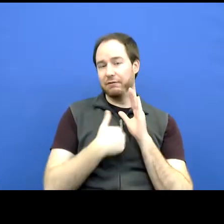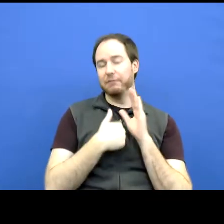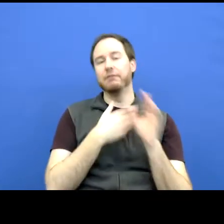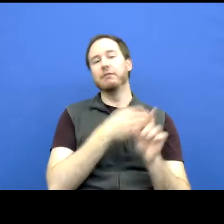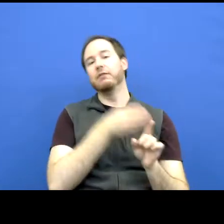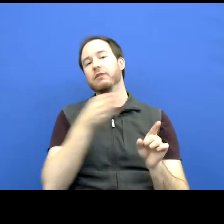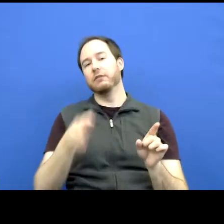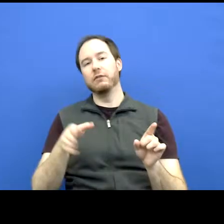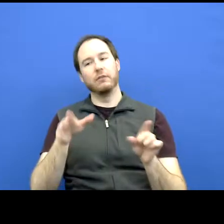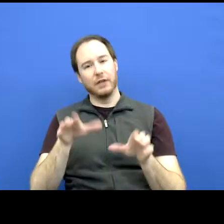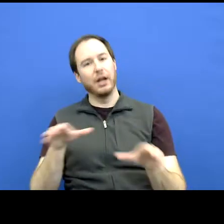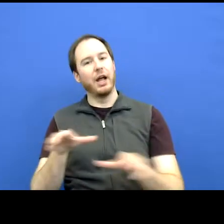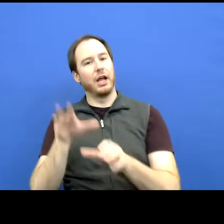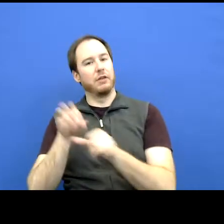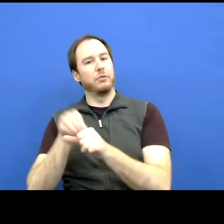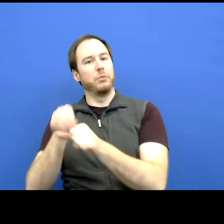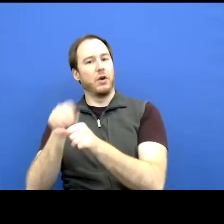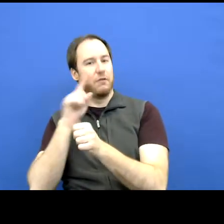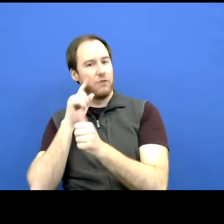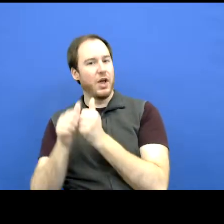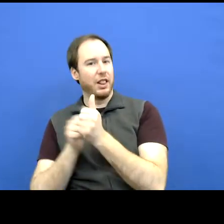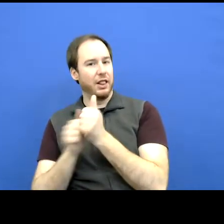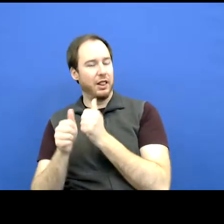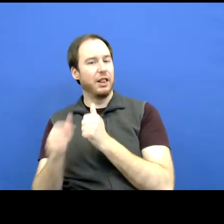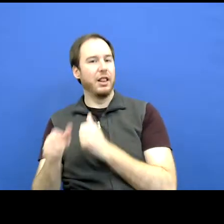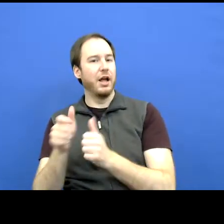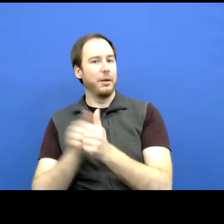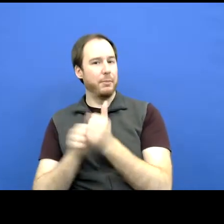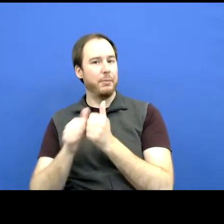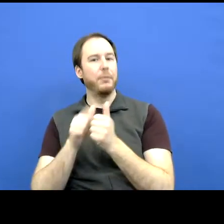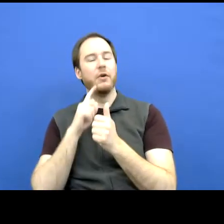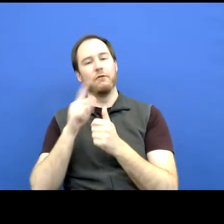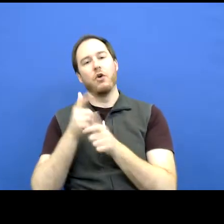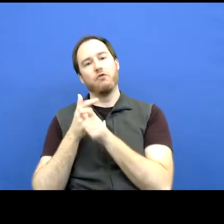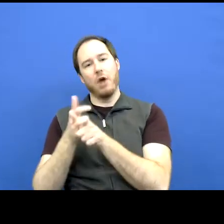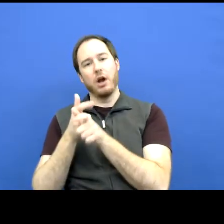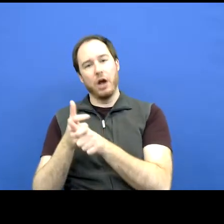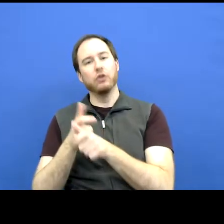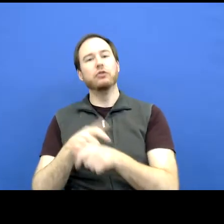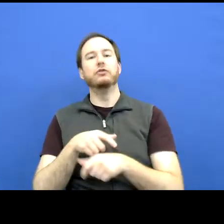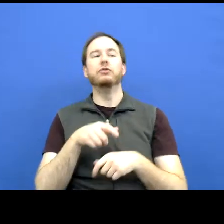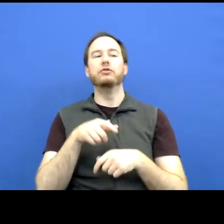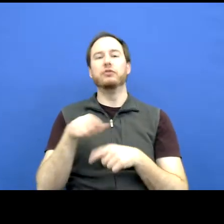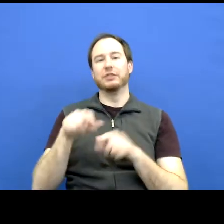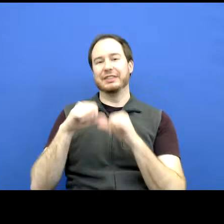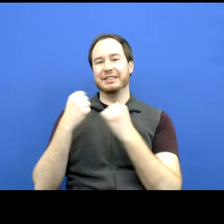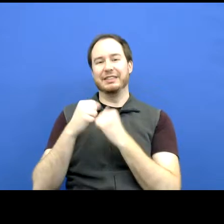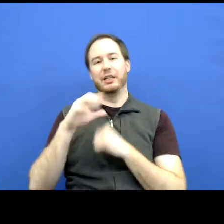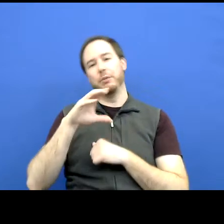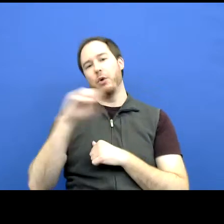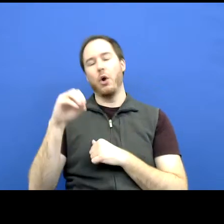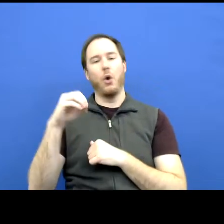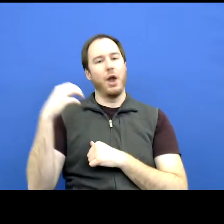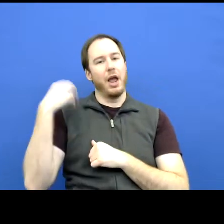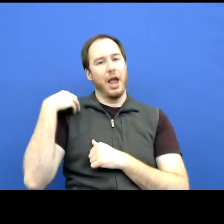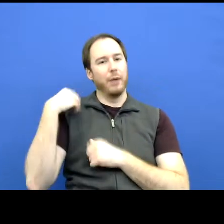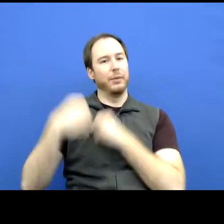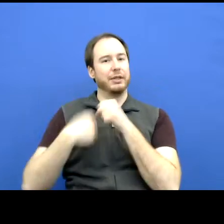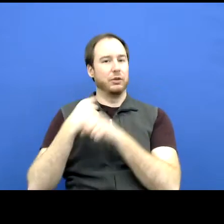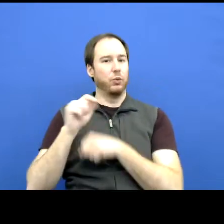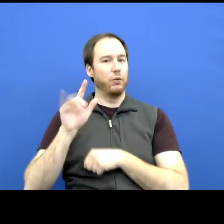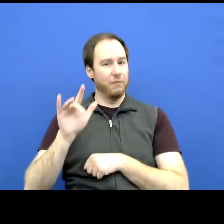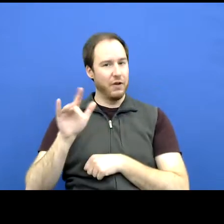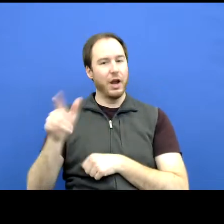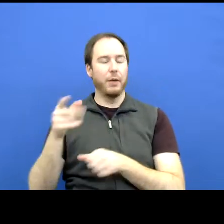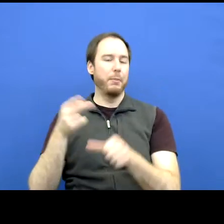has been an active participant in athletics. He's competed in cross country, serving as team co-captain in 2025, and